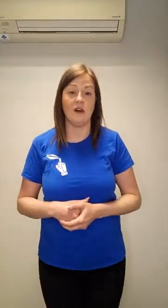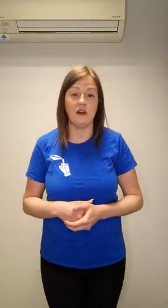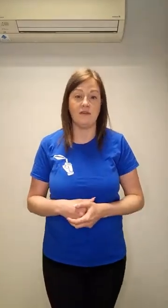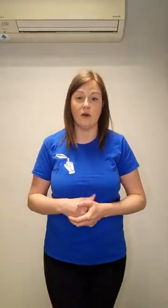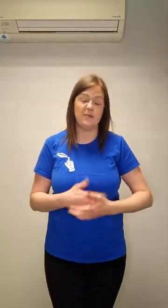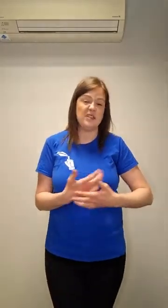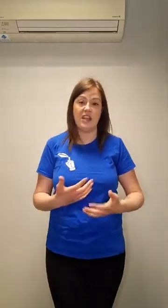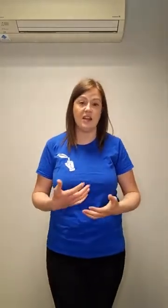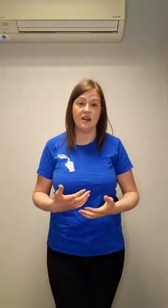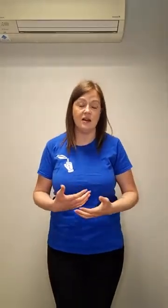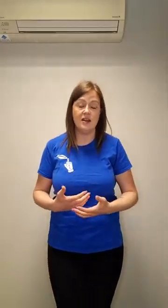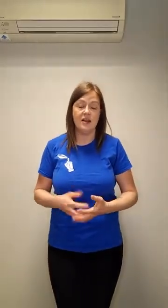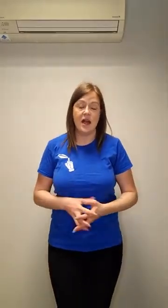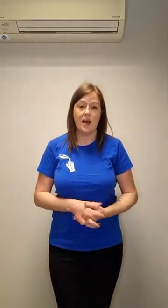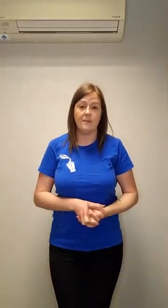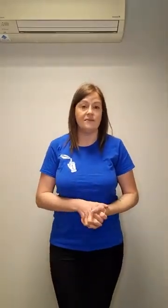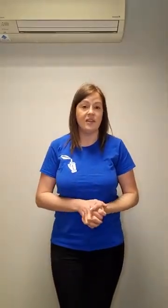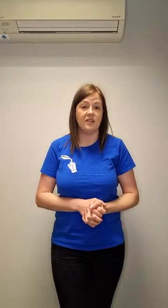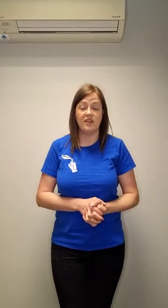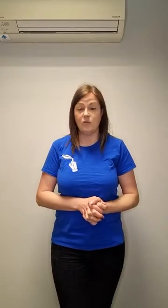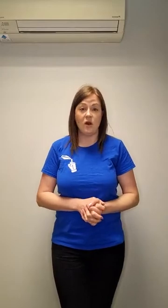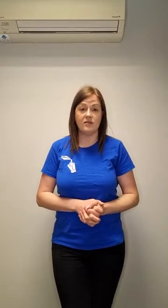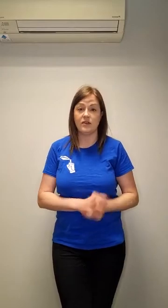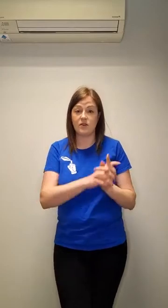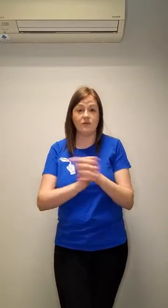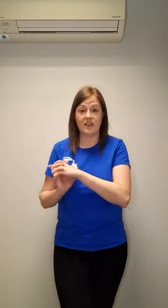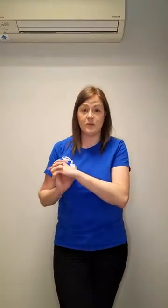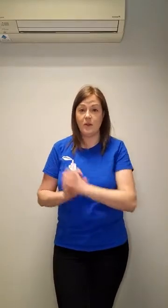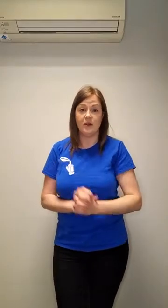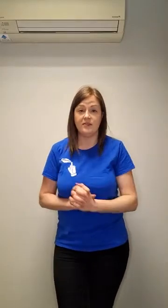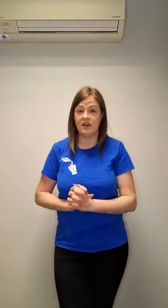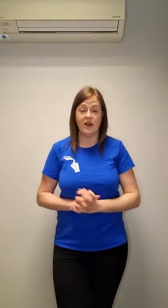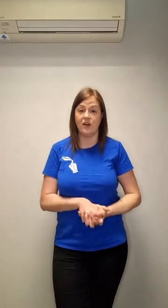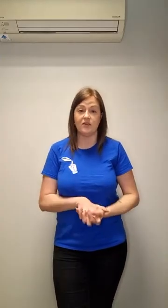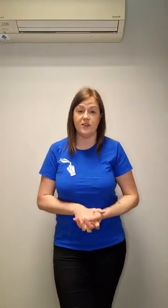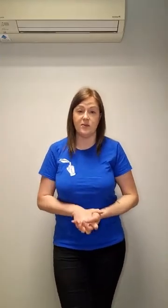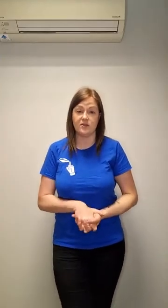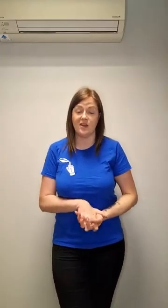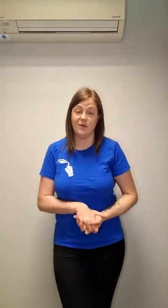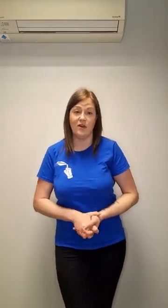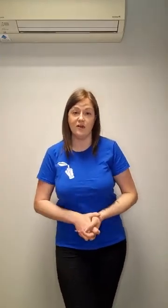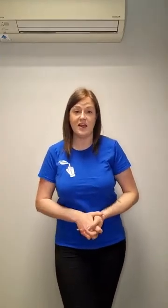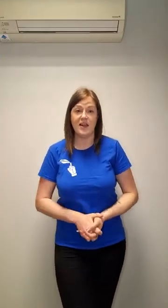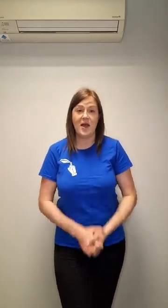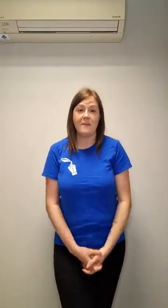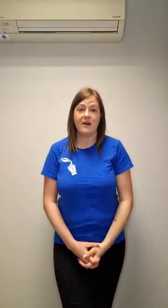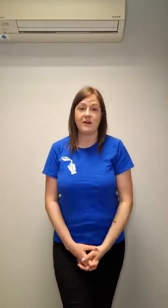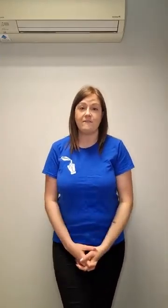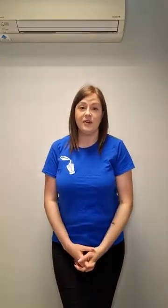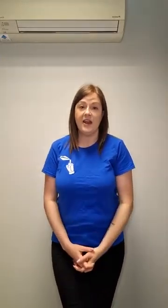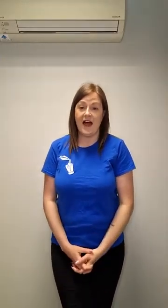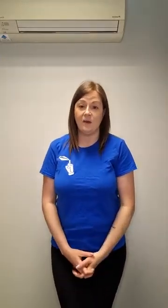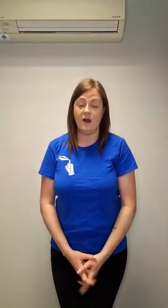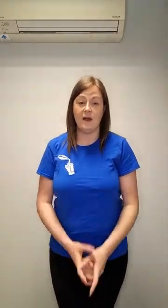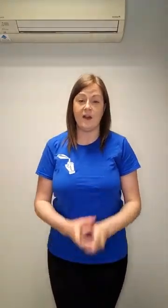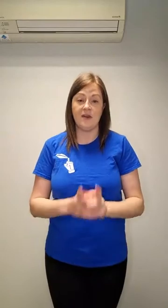sign for a particular thing was. So don't forget to pop those in and I can answer those as we go along. But for now, I'm going